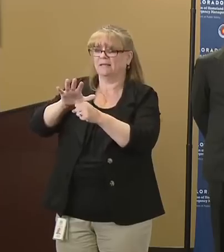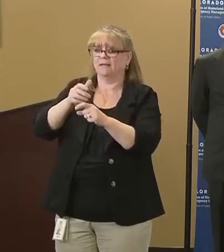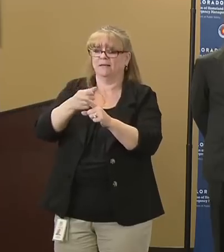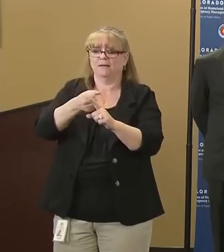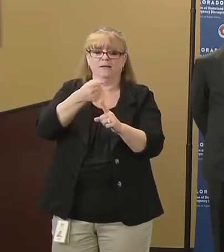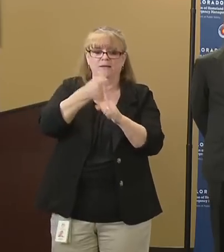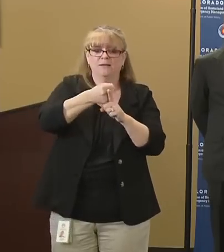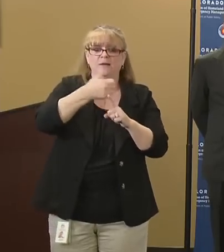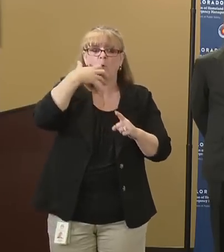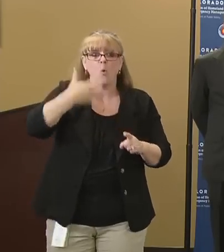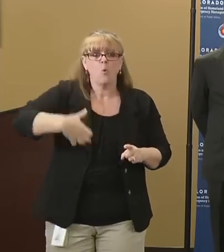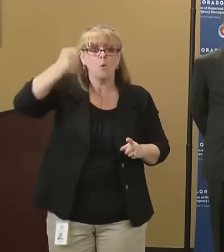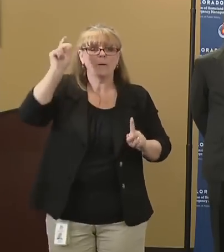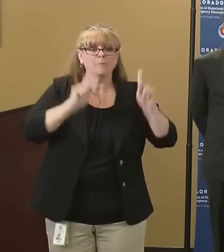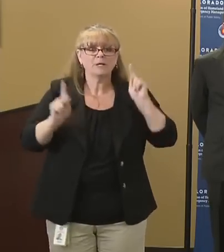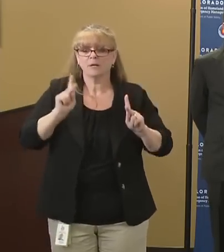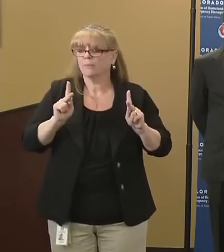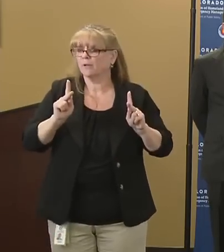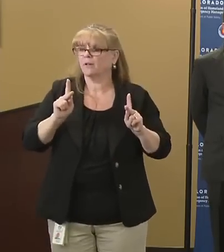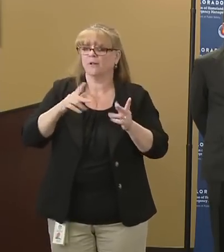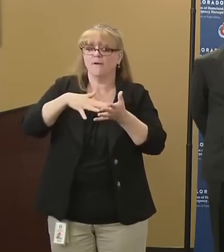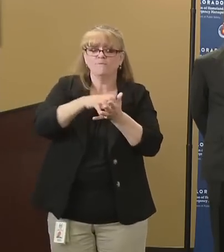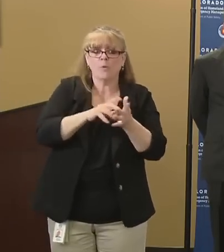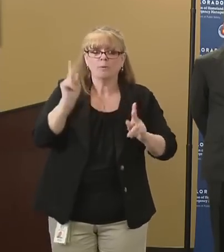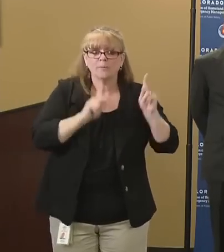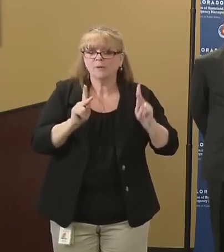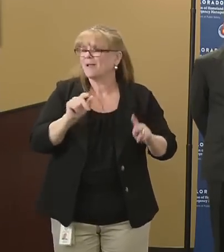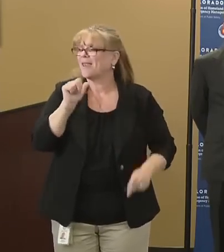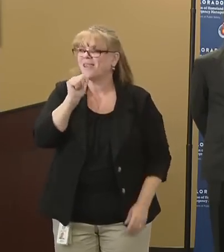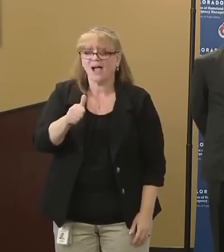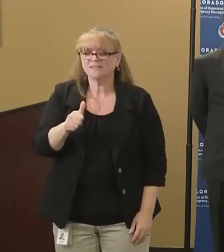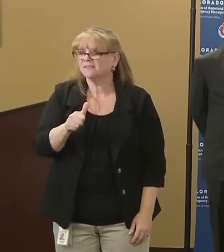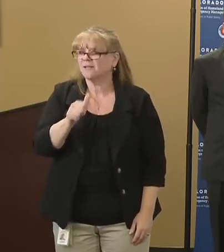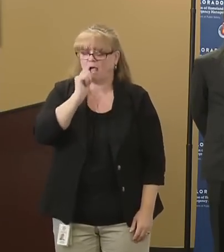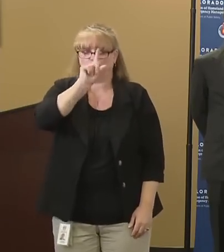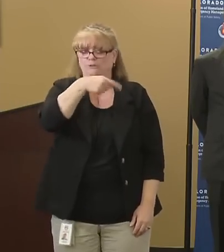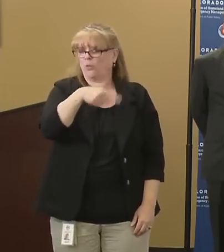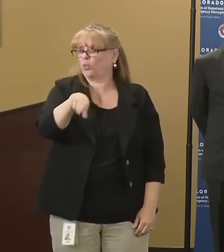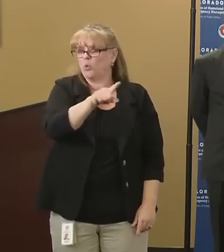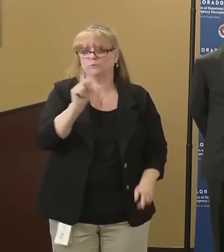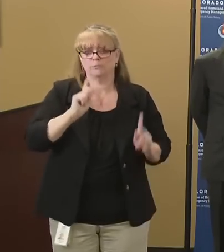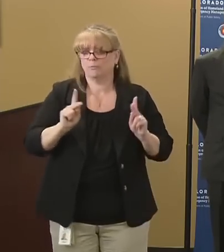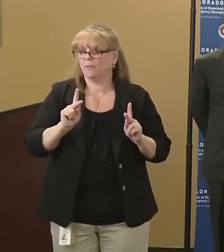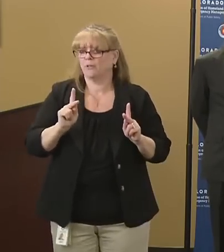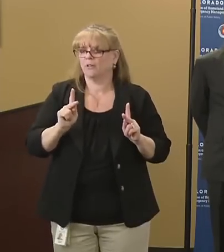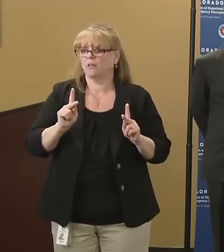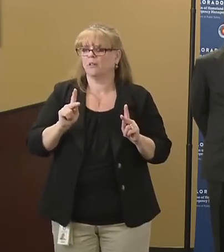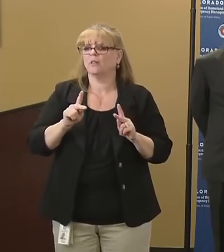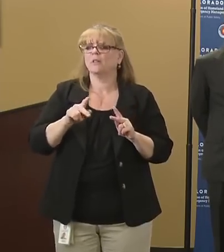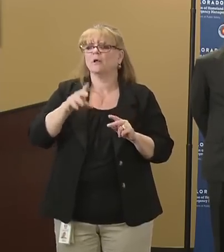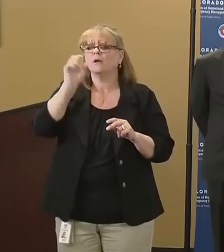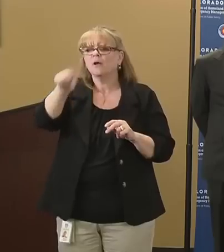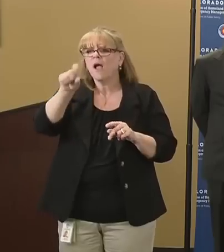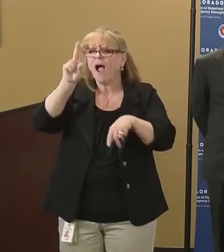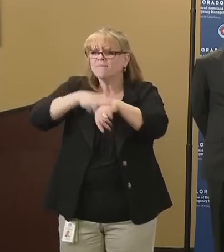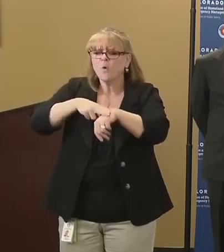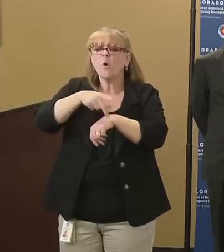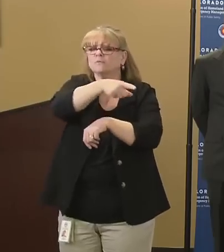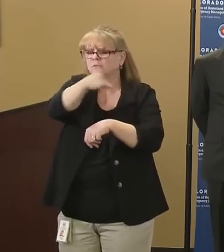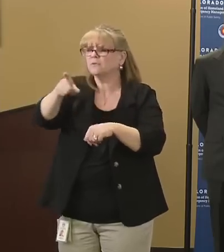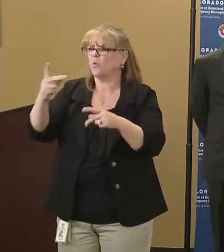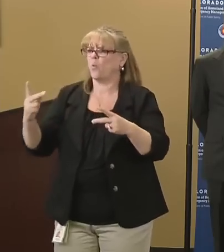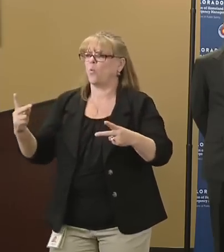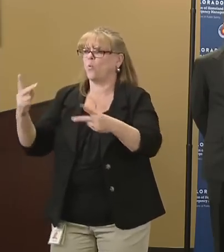medical conditions. Though older people and those with underlying medical problems have a worse outcome if they contract the virus,